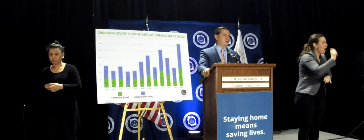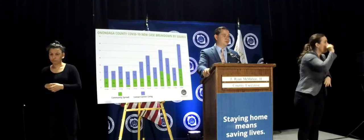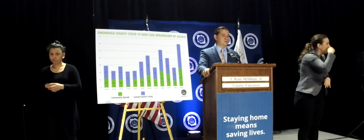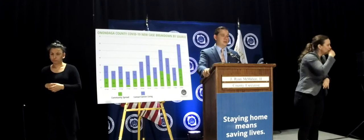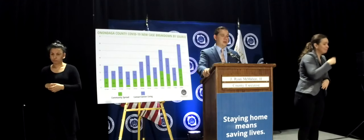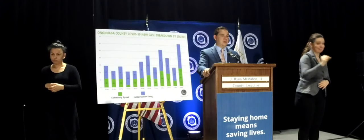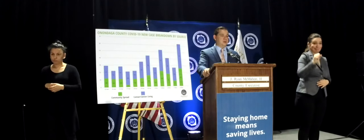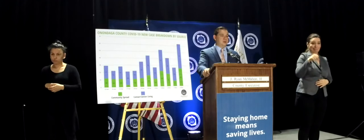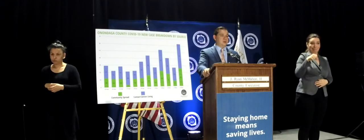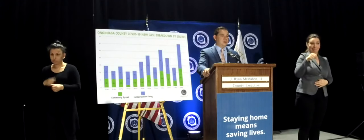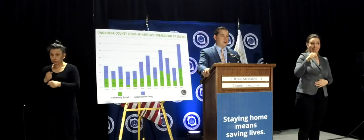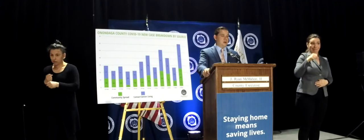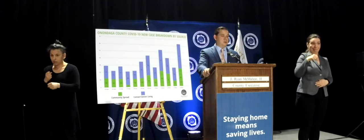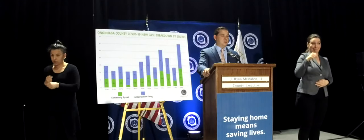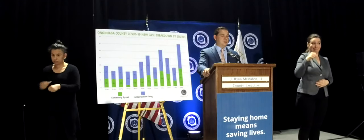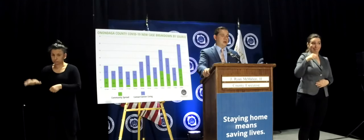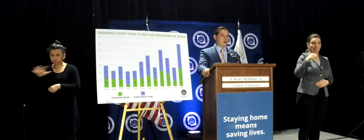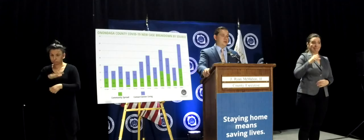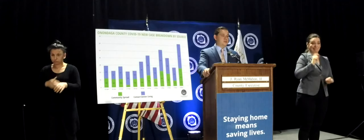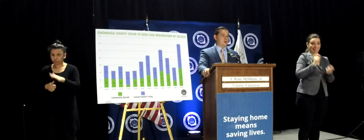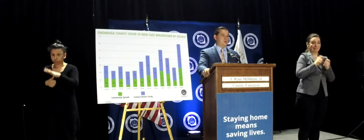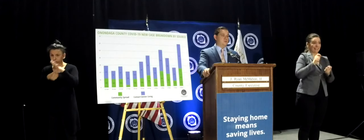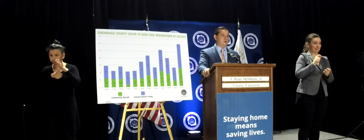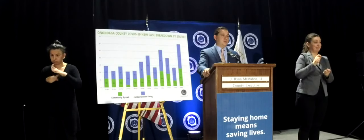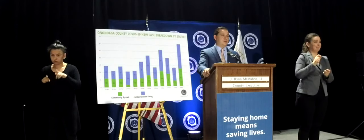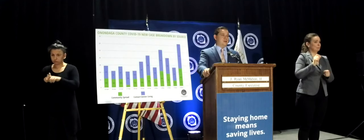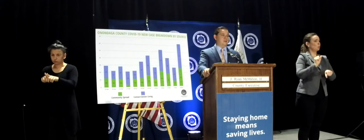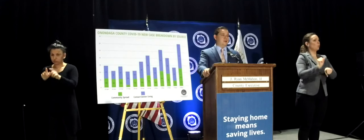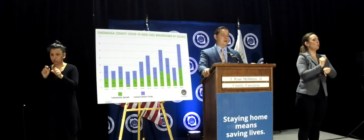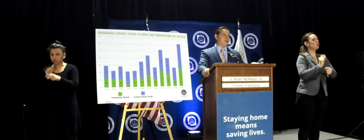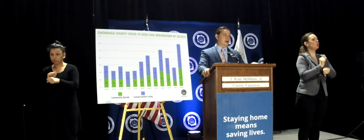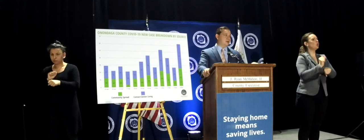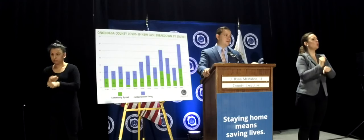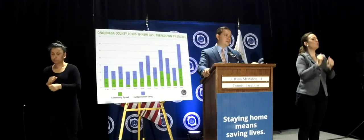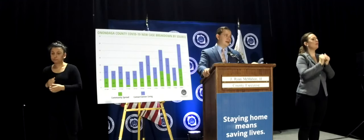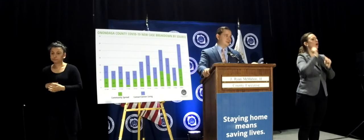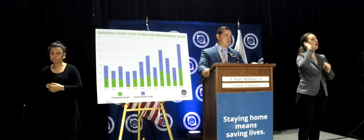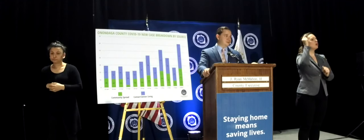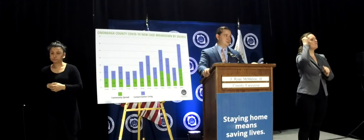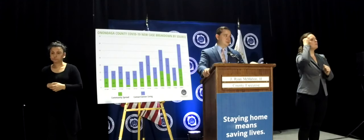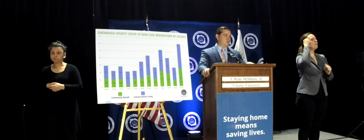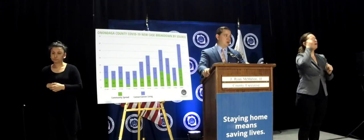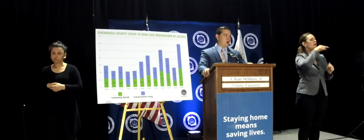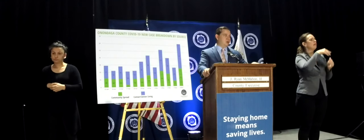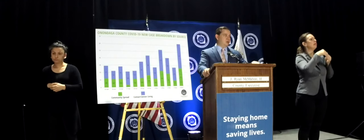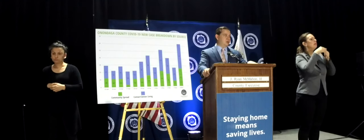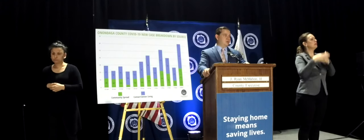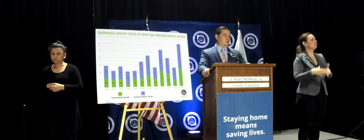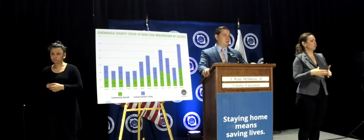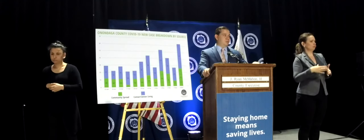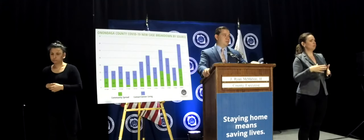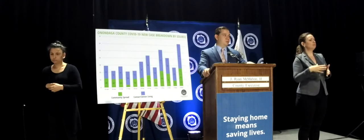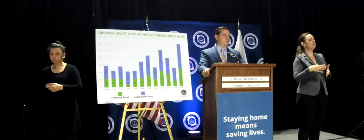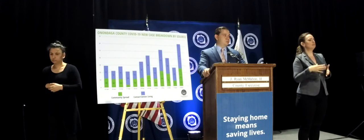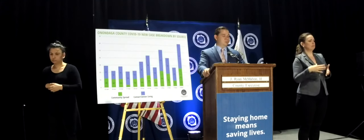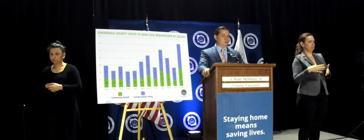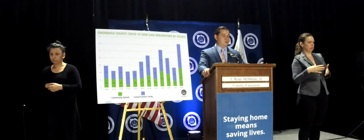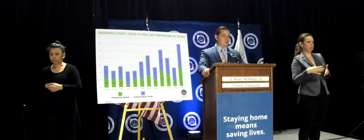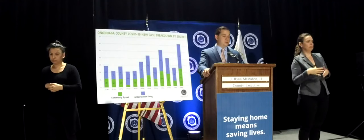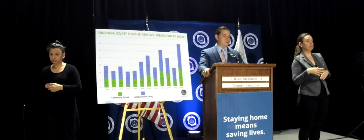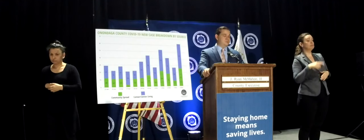governmental leaders, and in areas that we feel that we either haven't gotten enough tests overall from